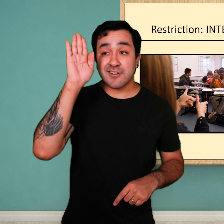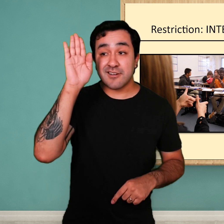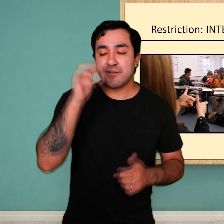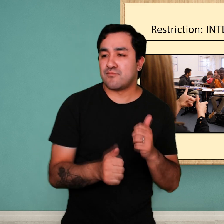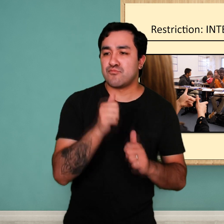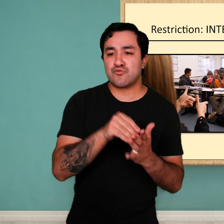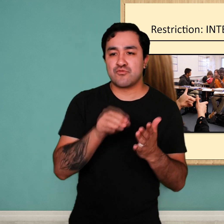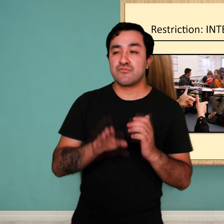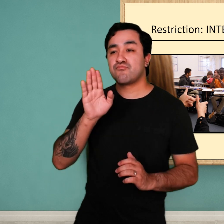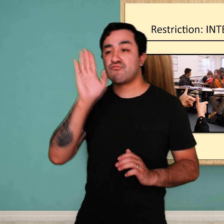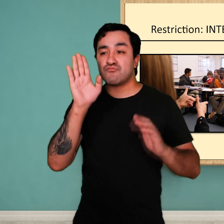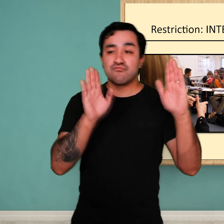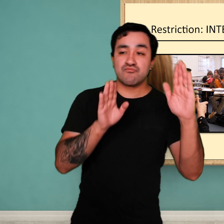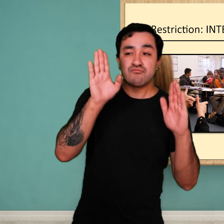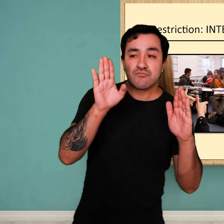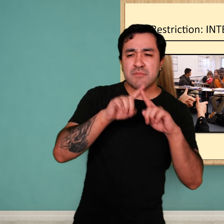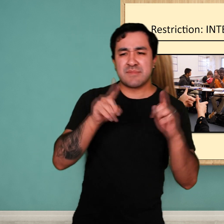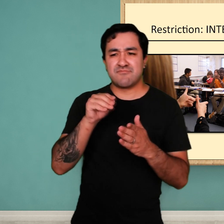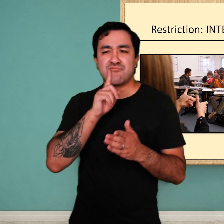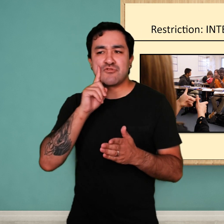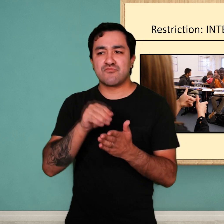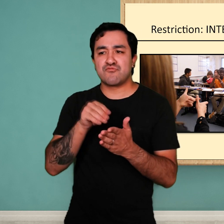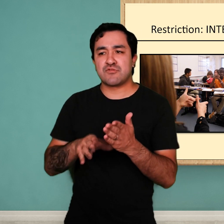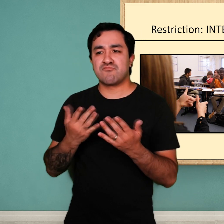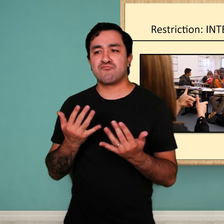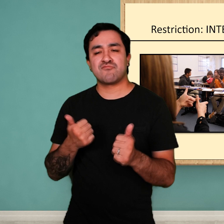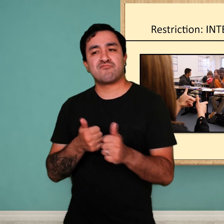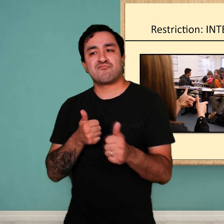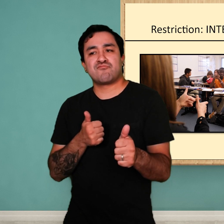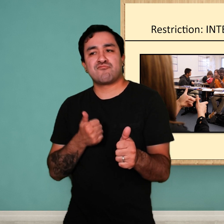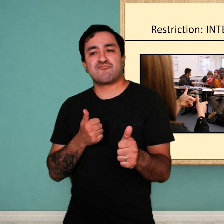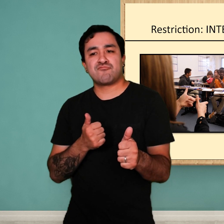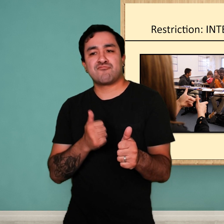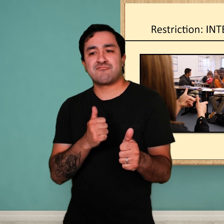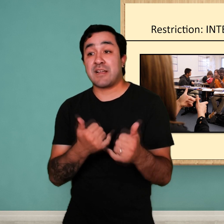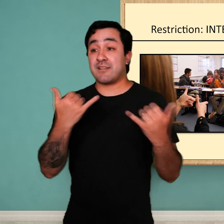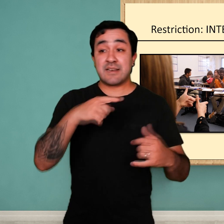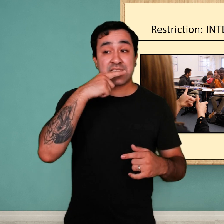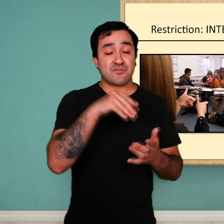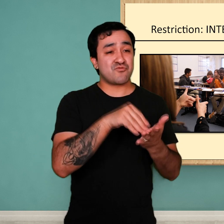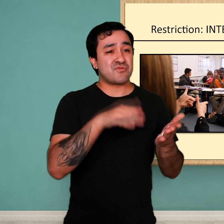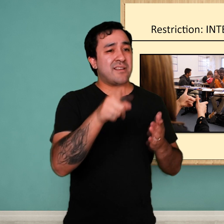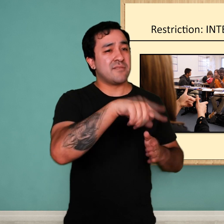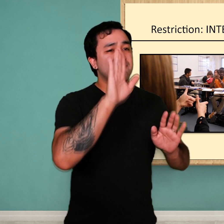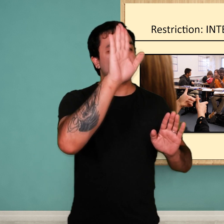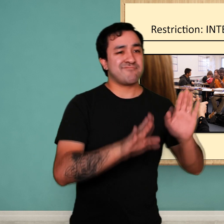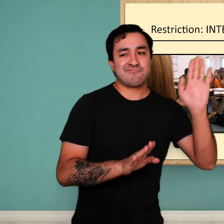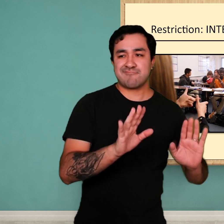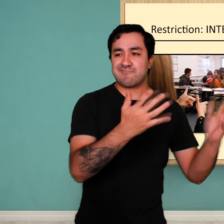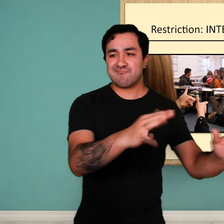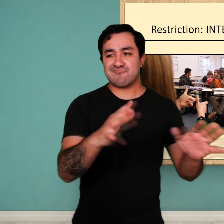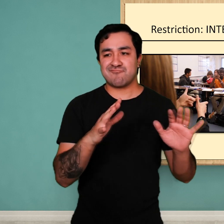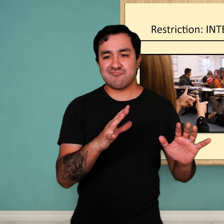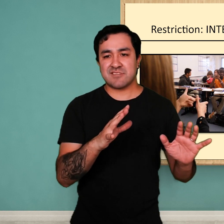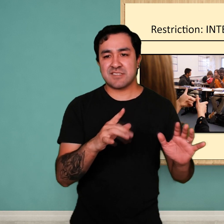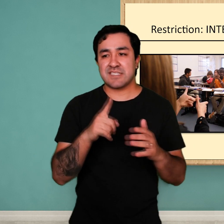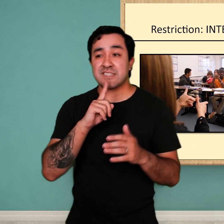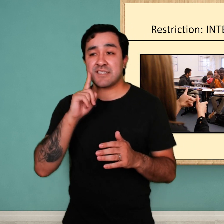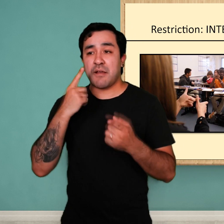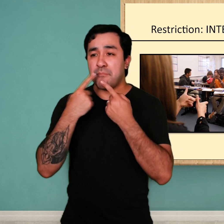a raise of hands, the student may raise their hand as everybody puts their hands back down. Let's compare this to a classroom with no interpreter